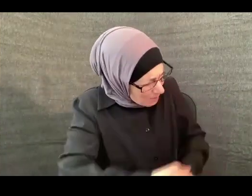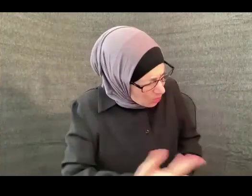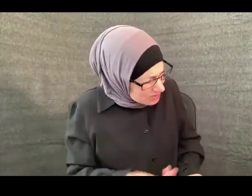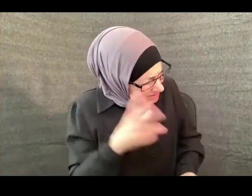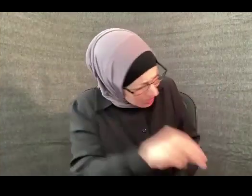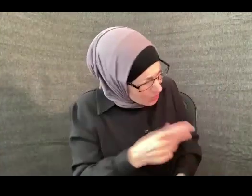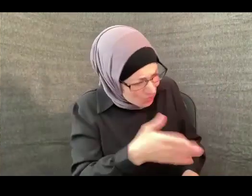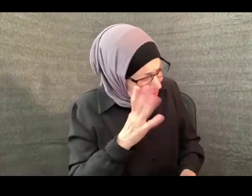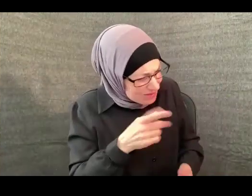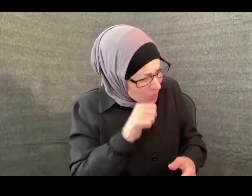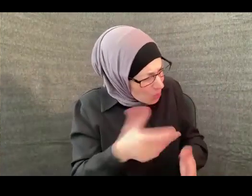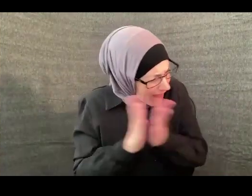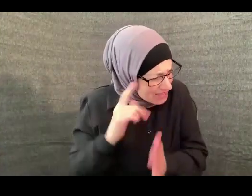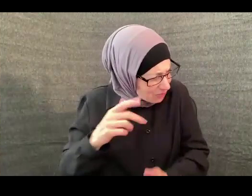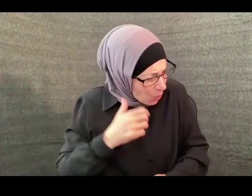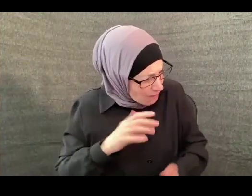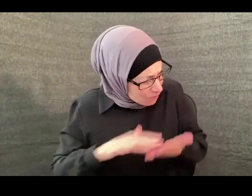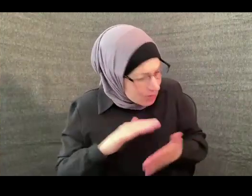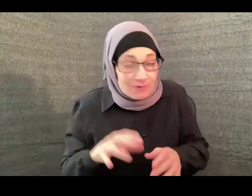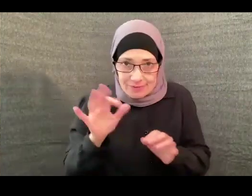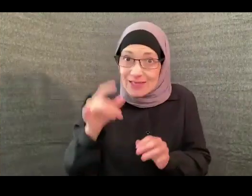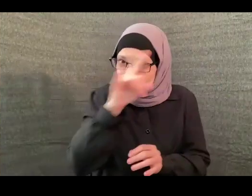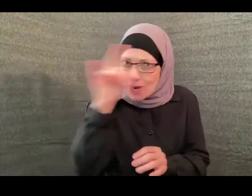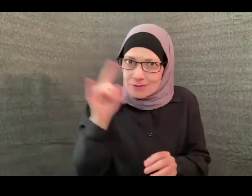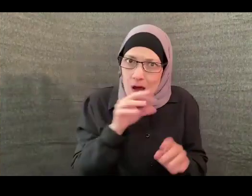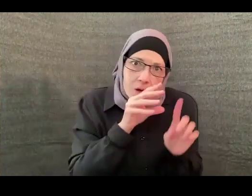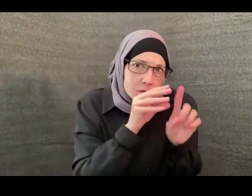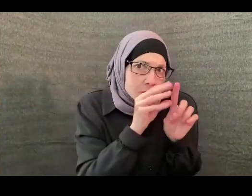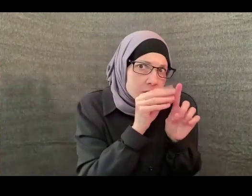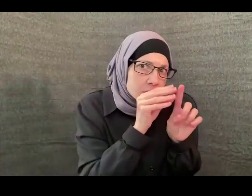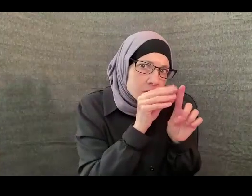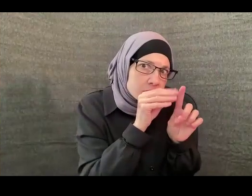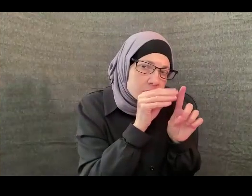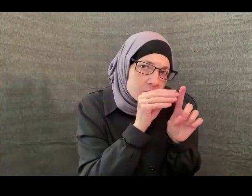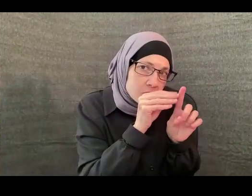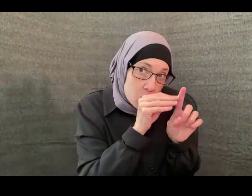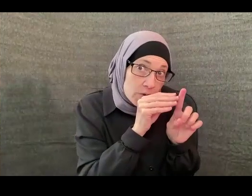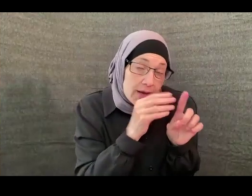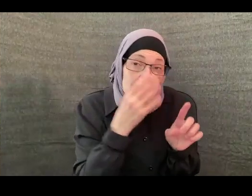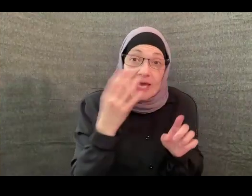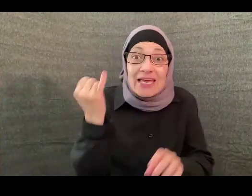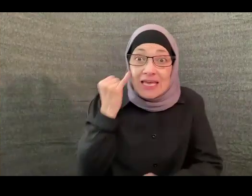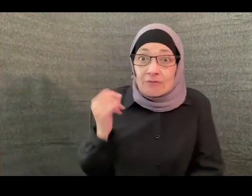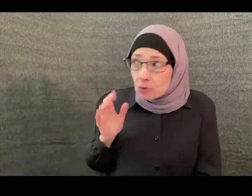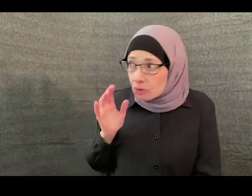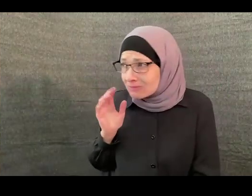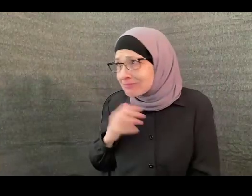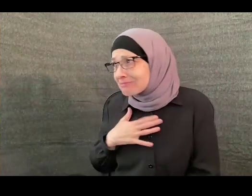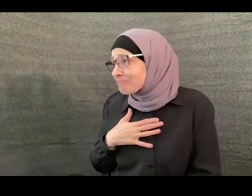So when you listen to the shaitan, you end up giving up even on repentance.